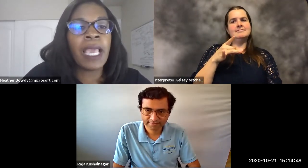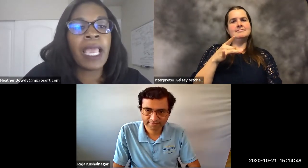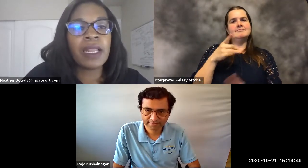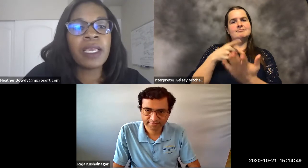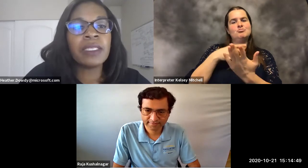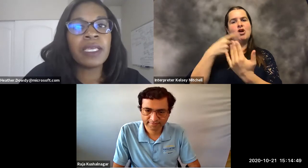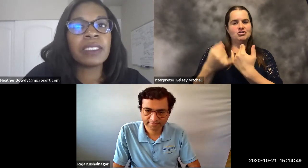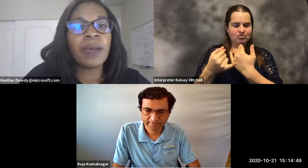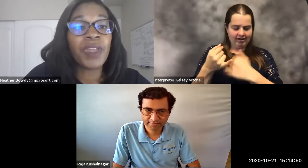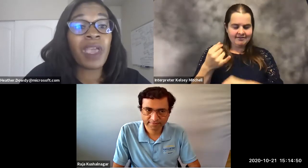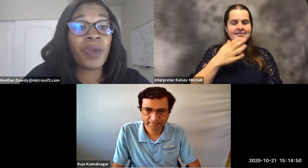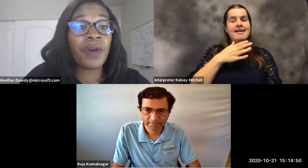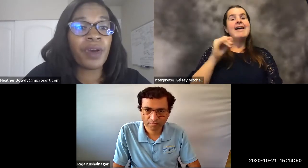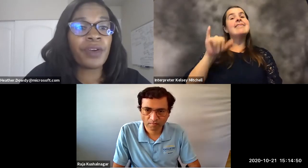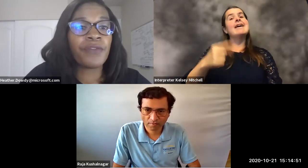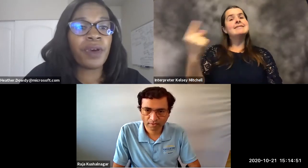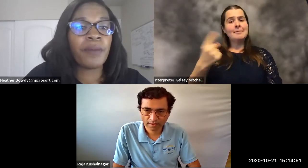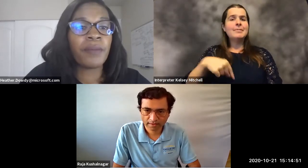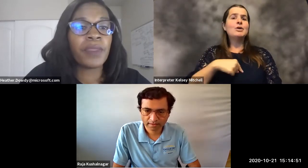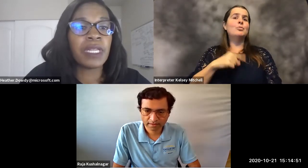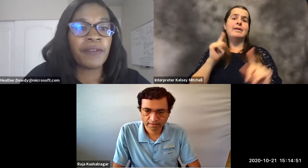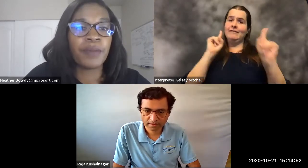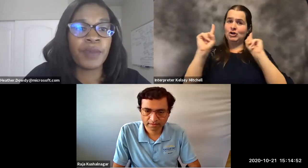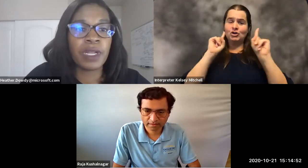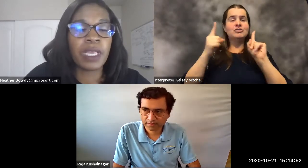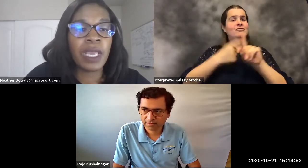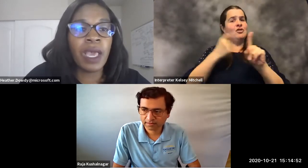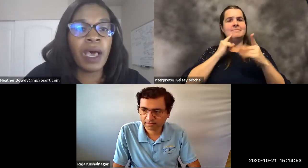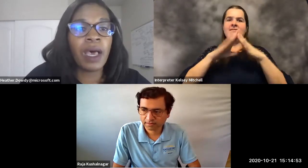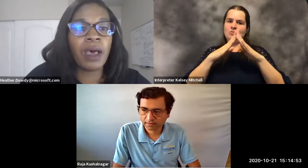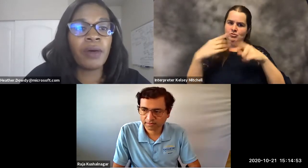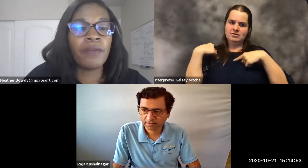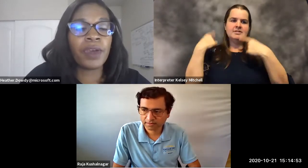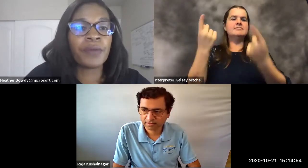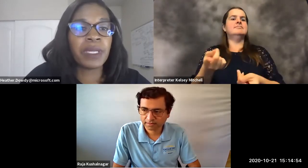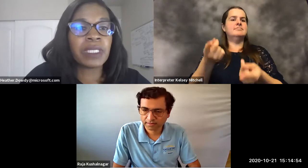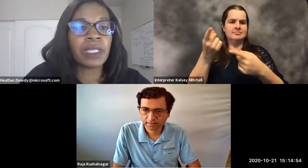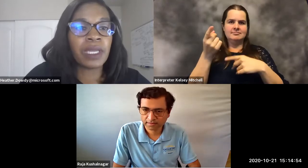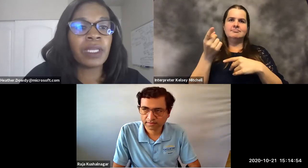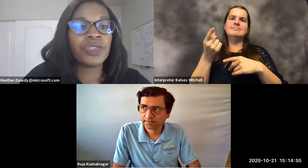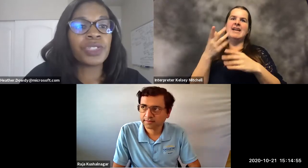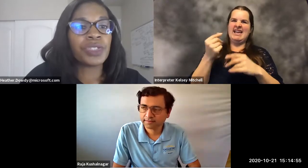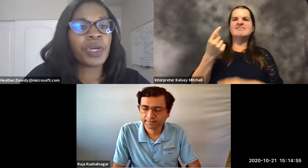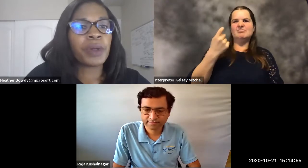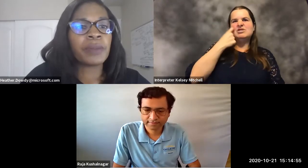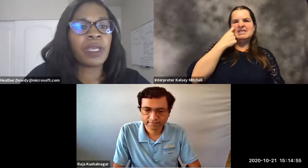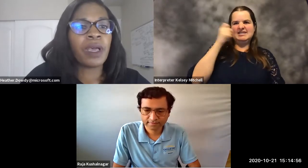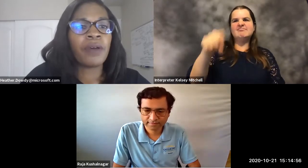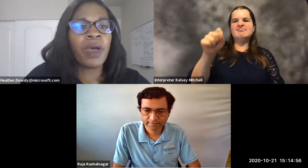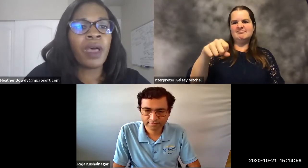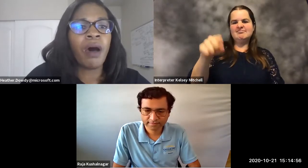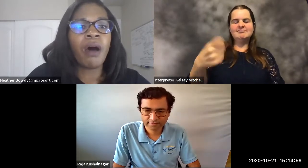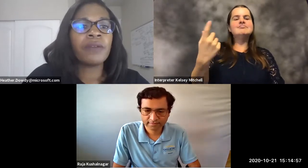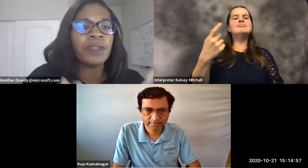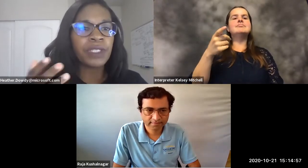project. And it is something that we've heard from the deaf community very recently, just in terms